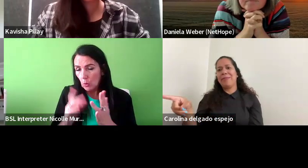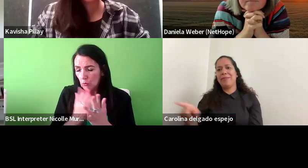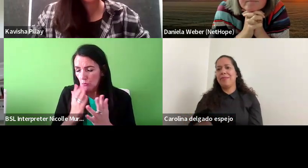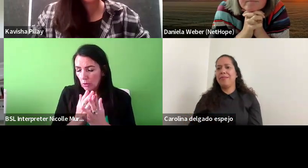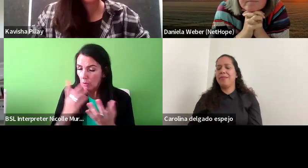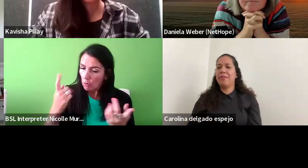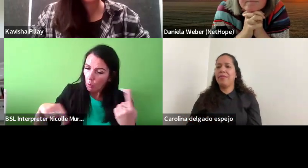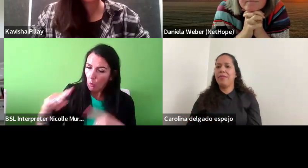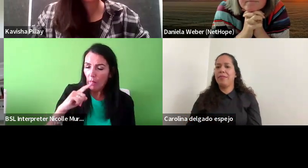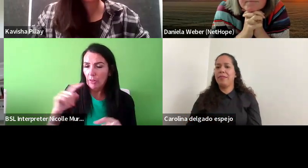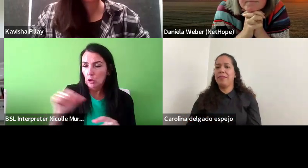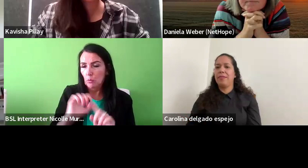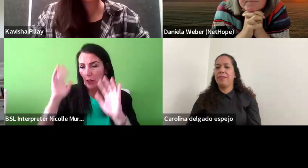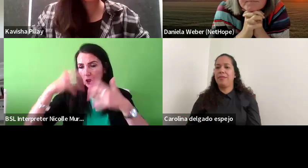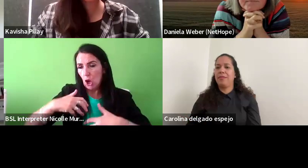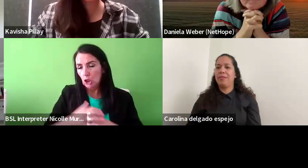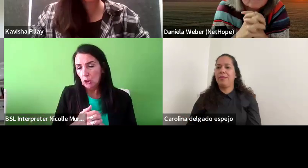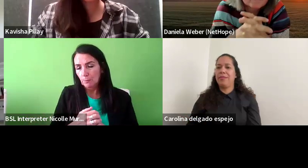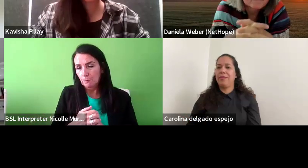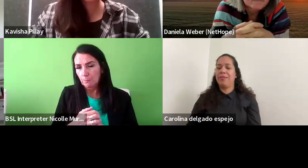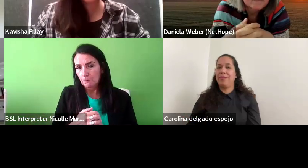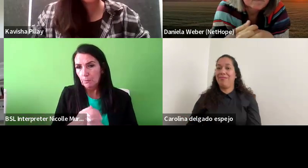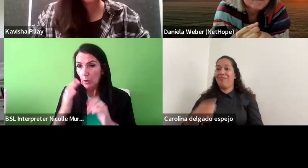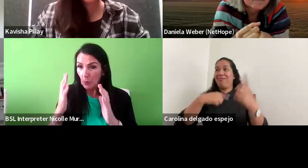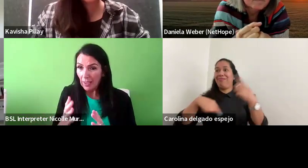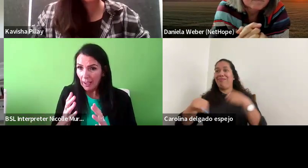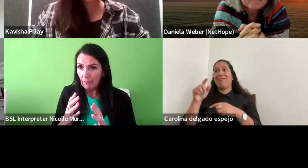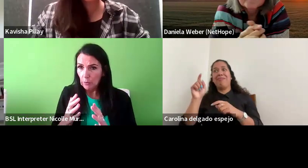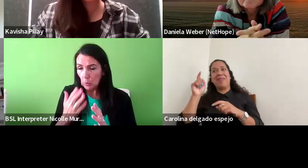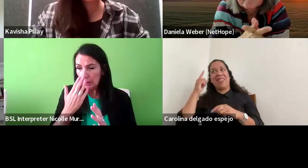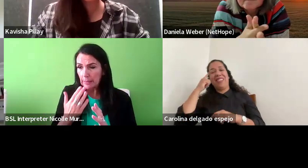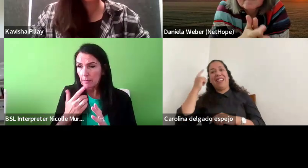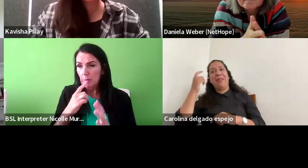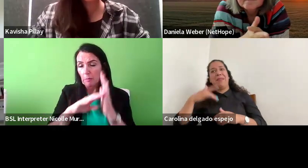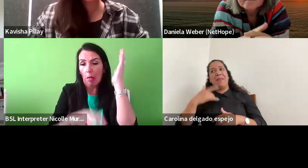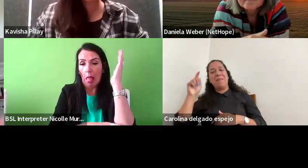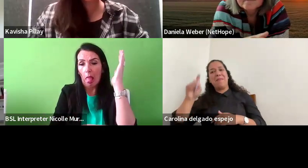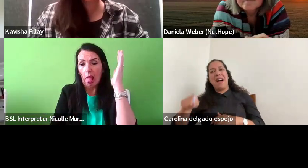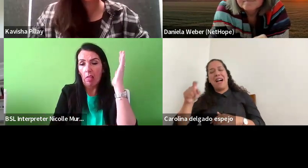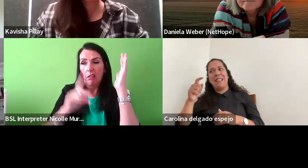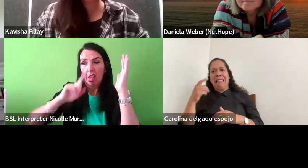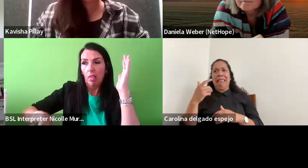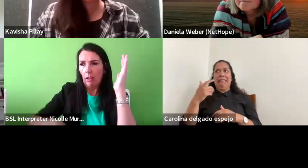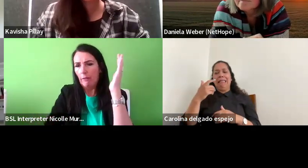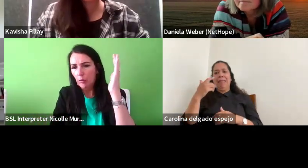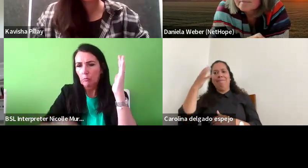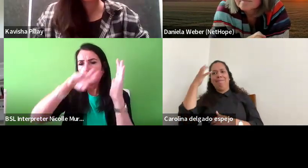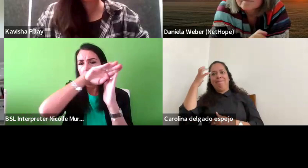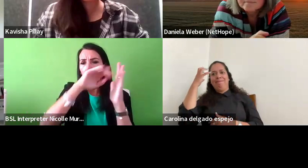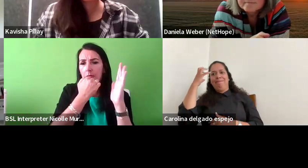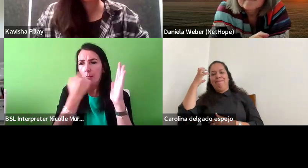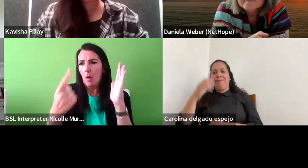us all. And it needs to be much, much more moved up on the agenda of our priorities in terms of, future